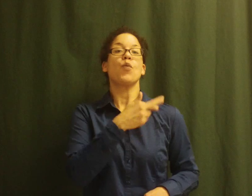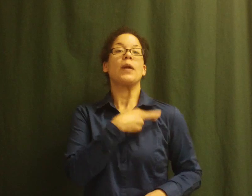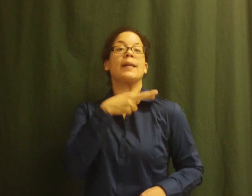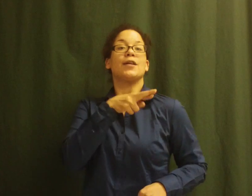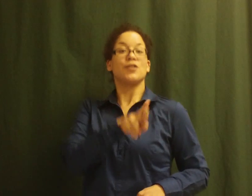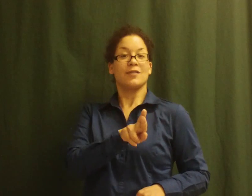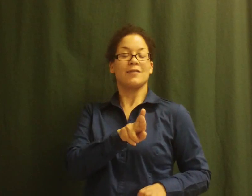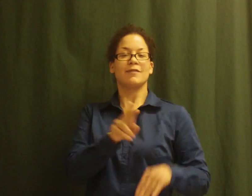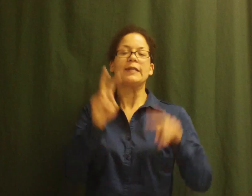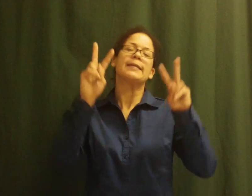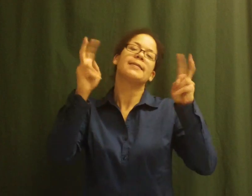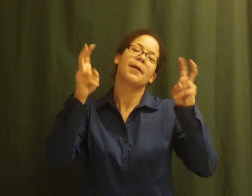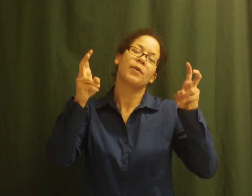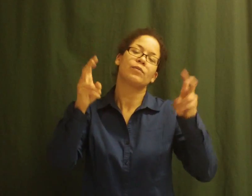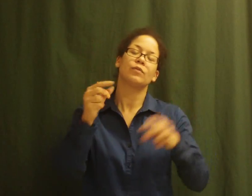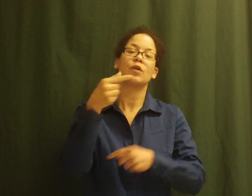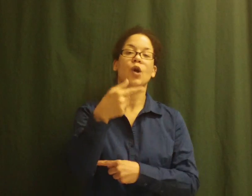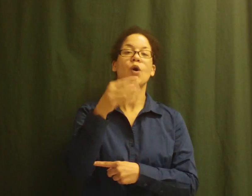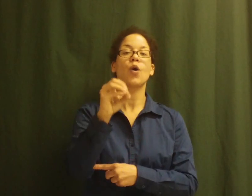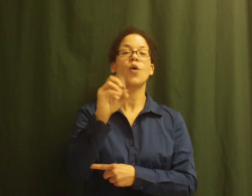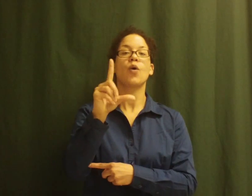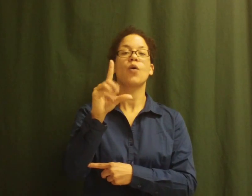would like them to treat you.